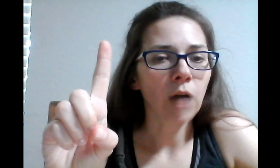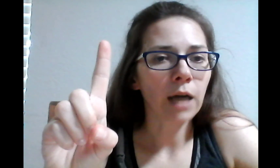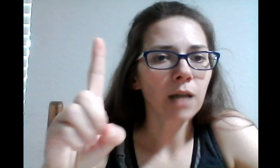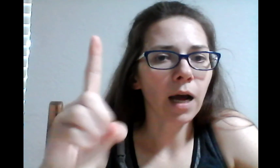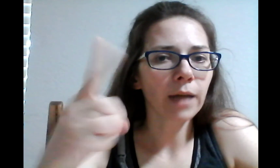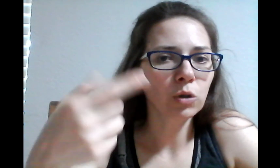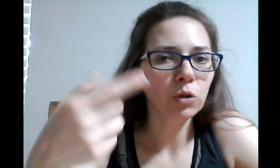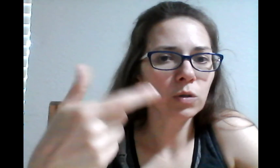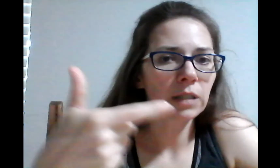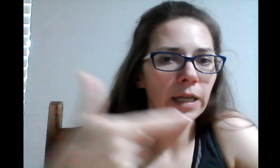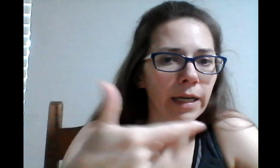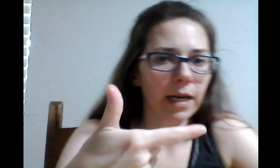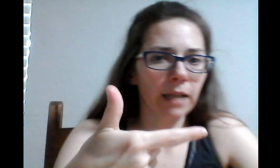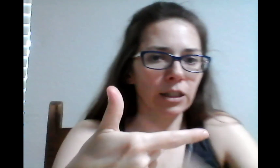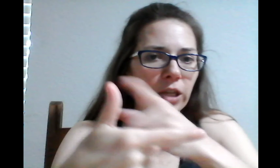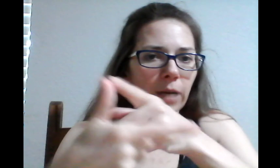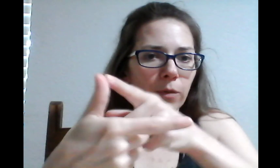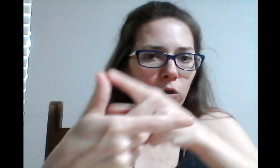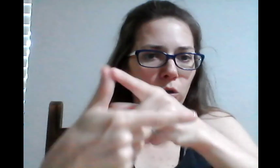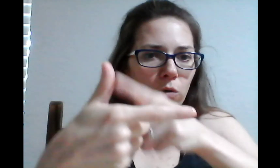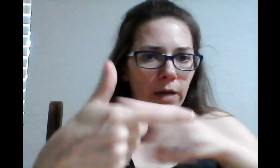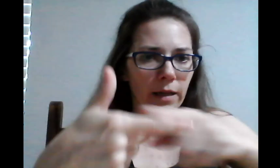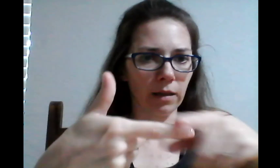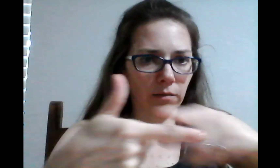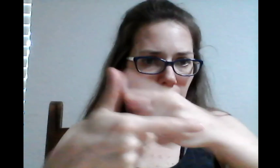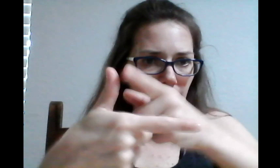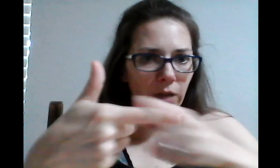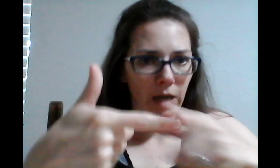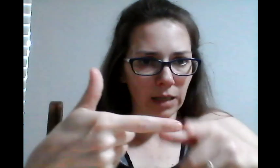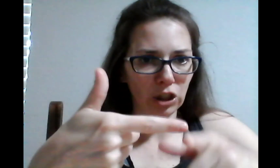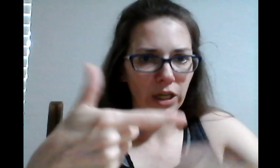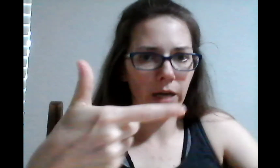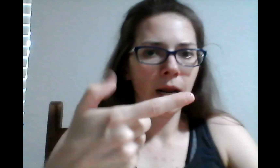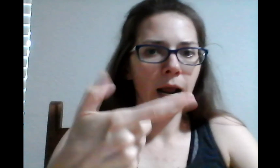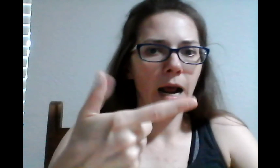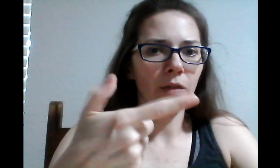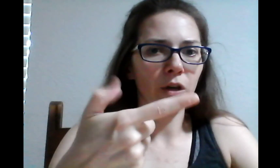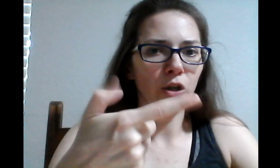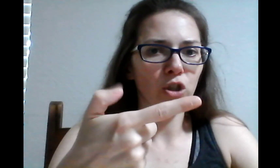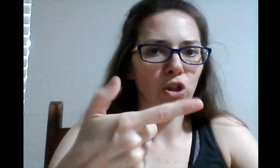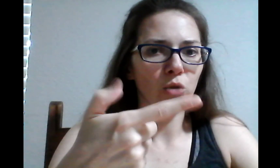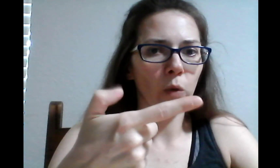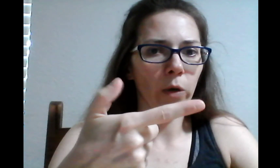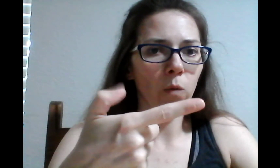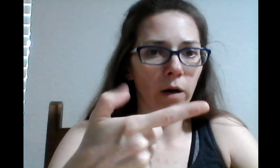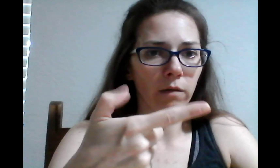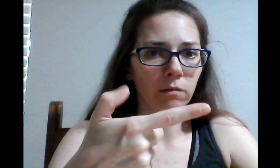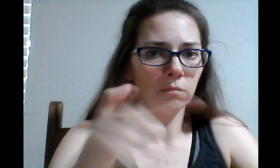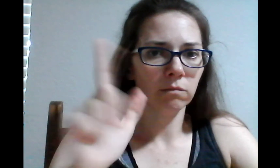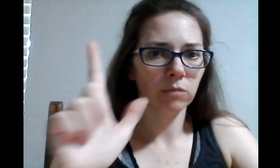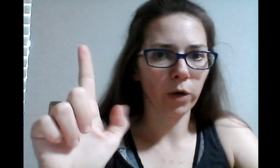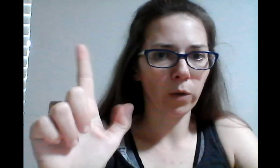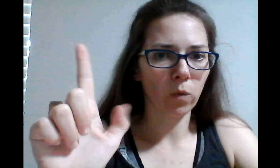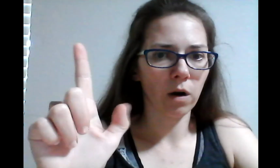of times you'll see it in the shape you do, like the kind of the gun shape, and then you just do 21,